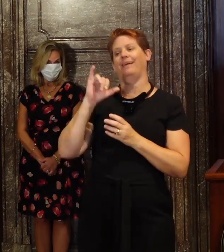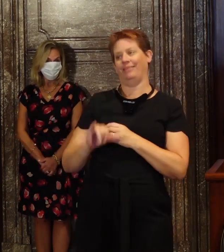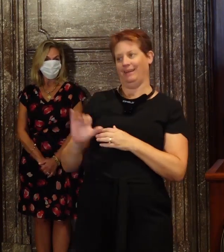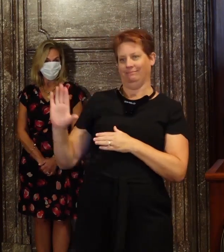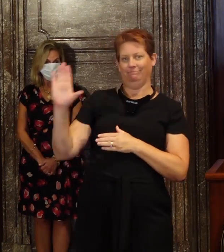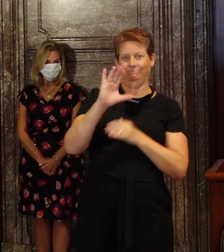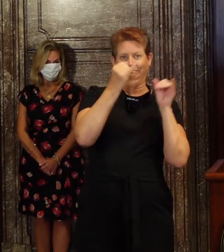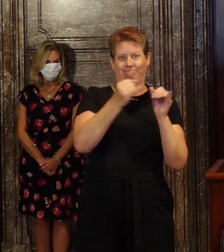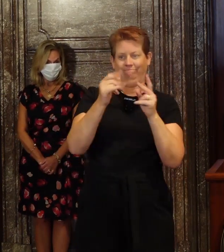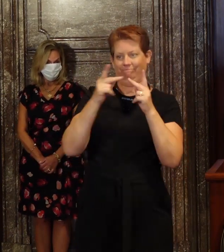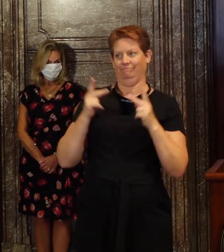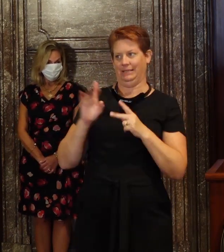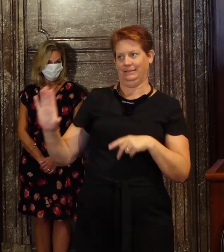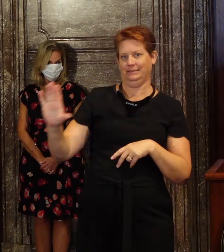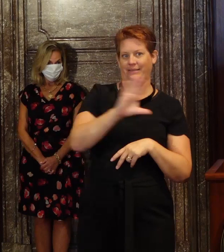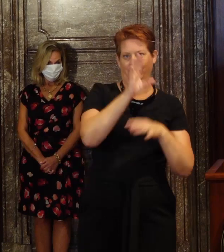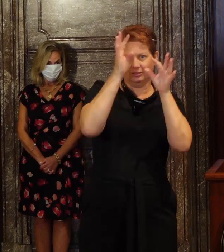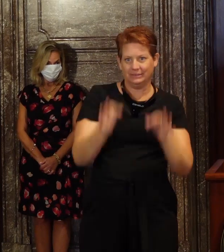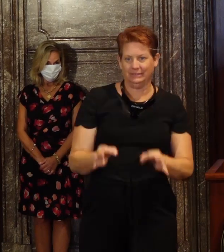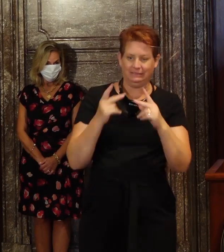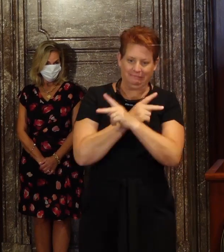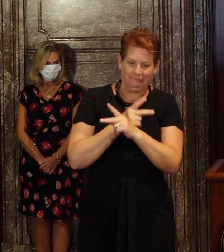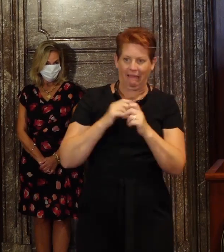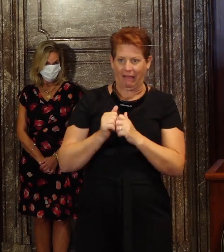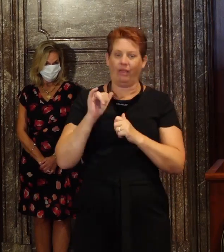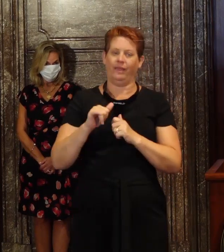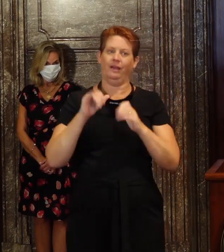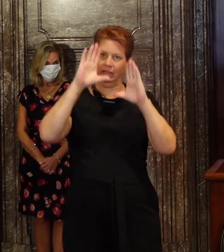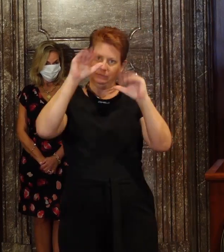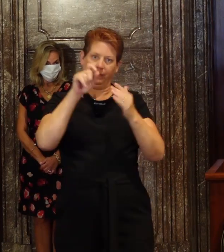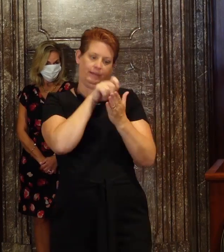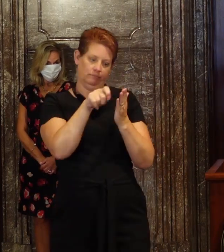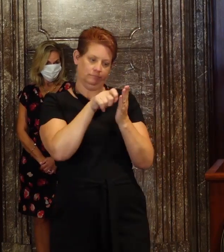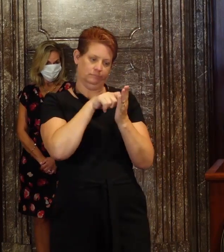individual facility, and they will include that in their plans.